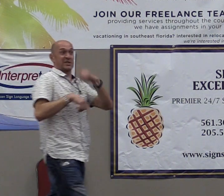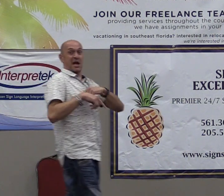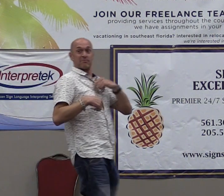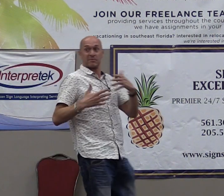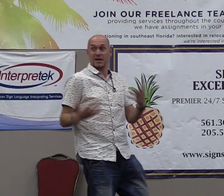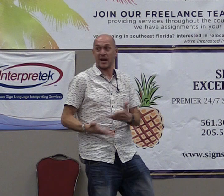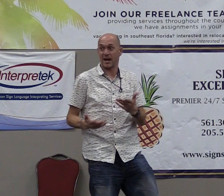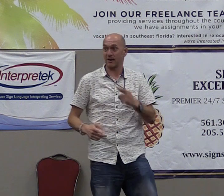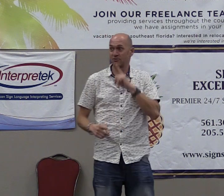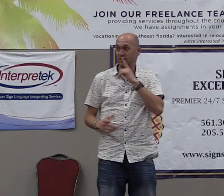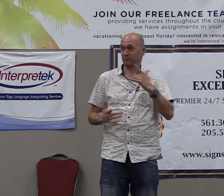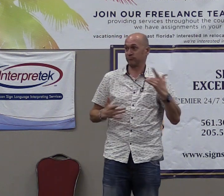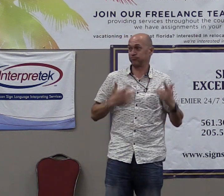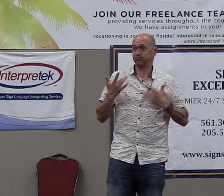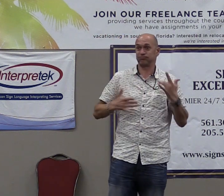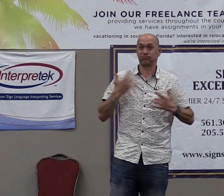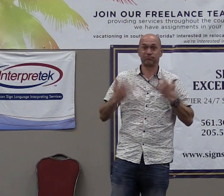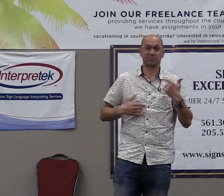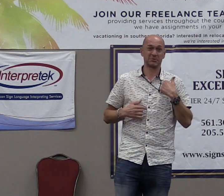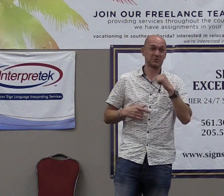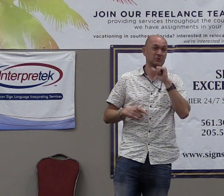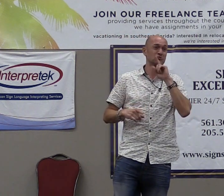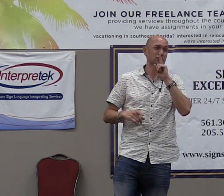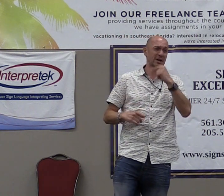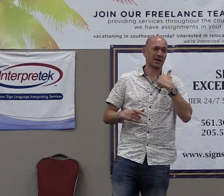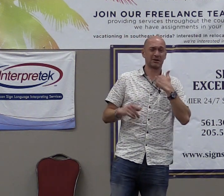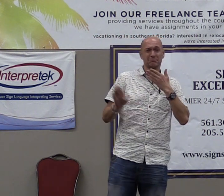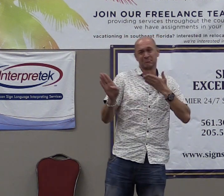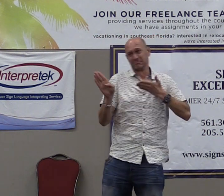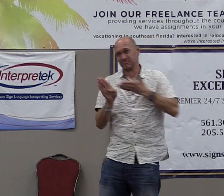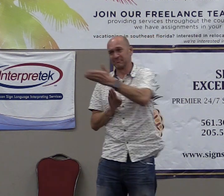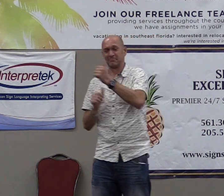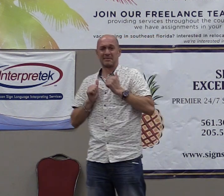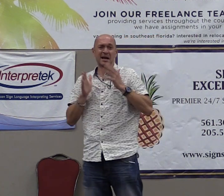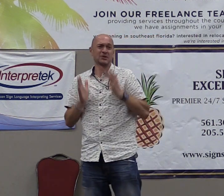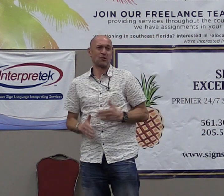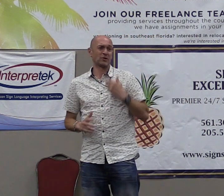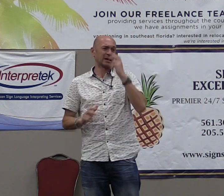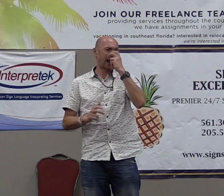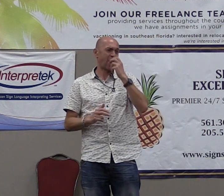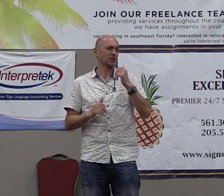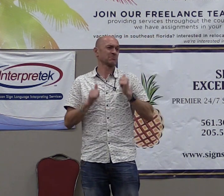Hello, hello. This is my first time here. I'm really excited.